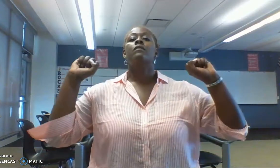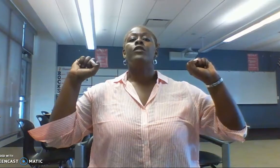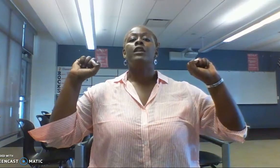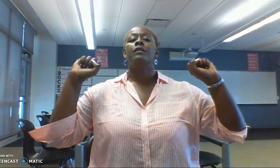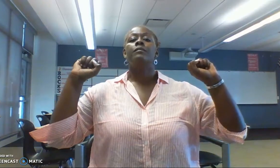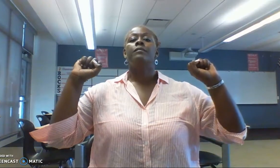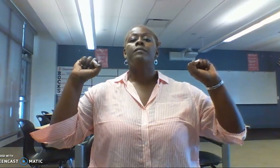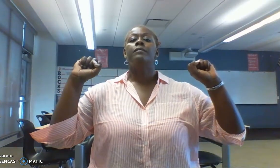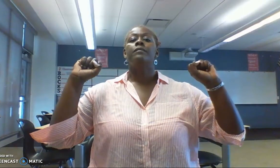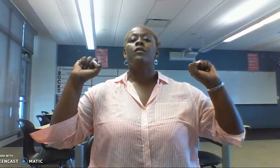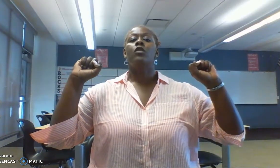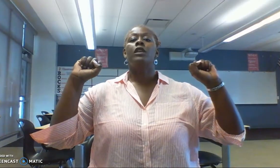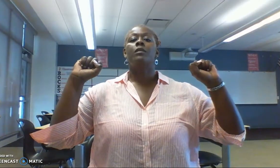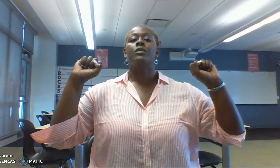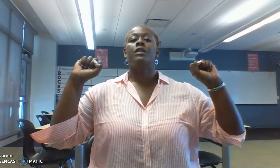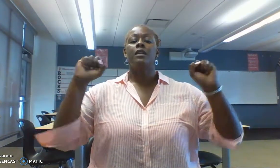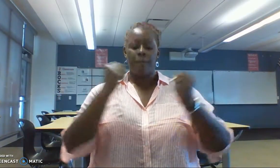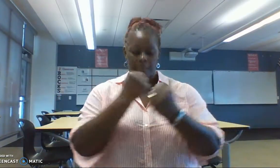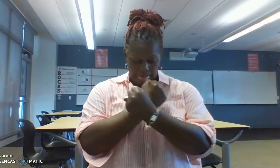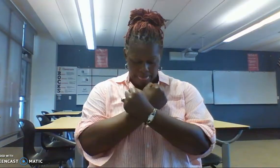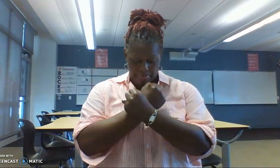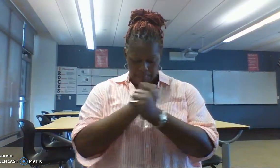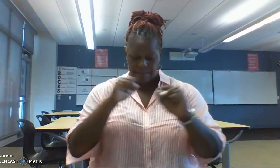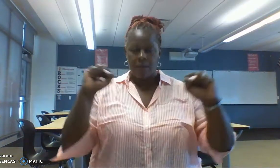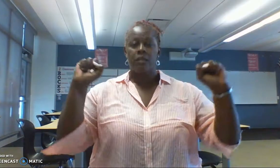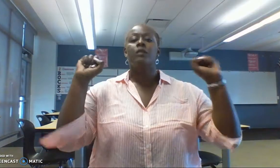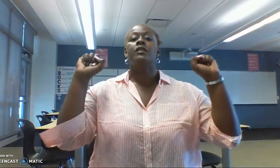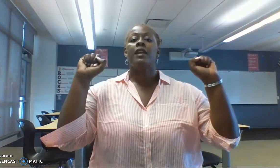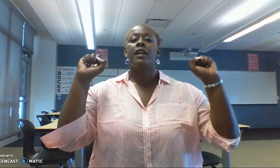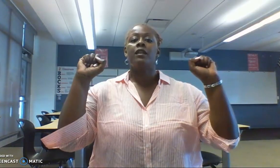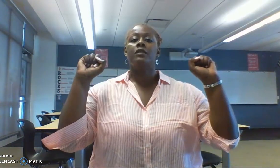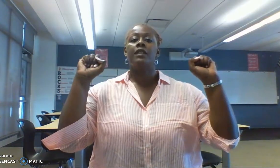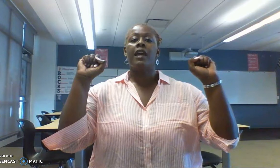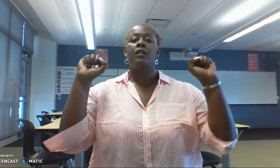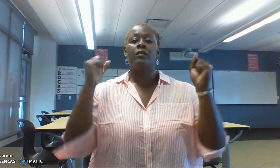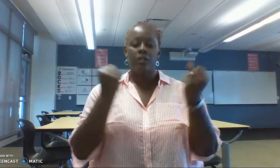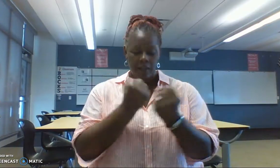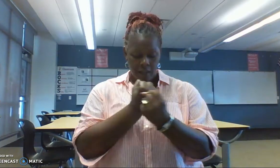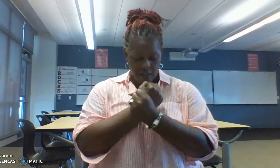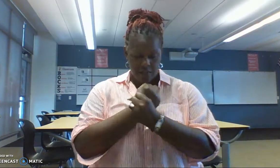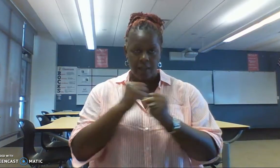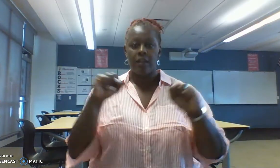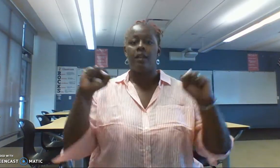freedom or liberty. Notice the head goes down and then up.